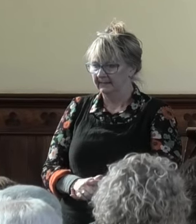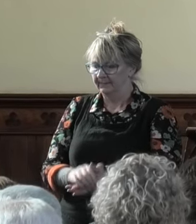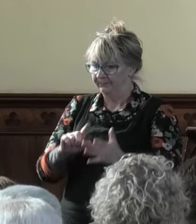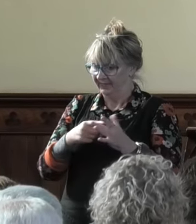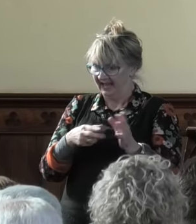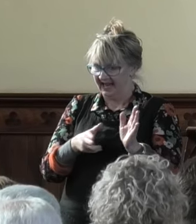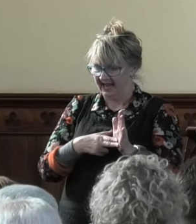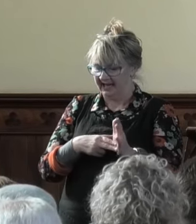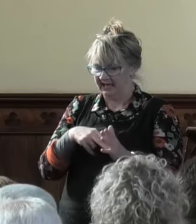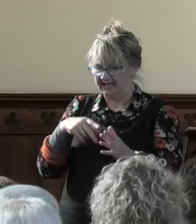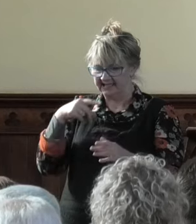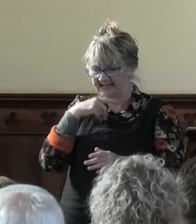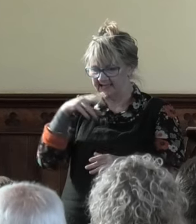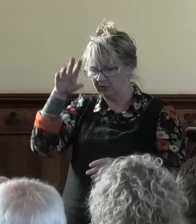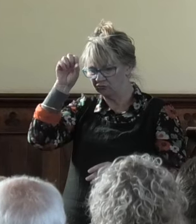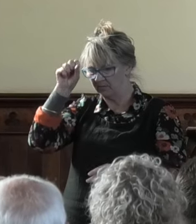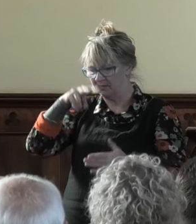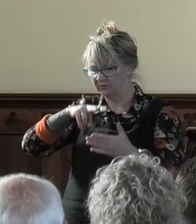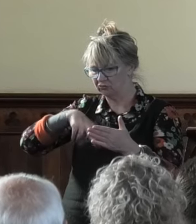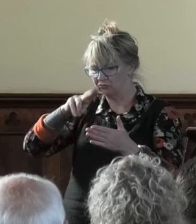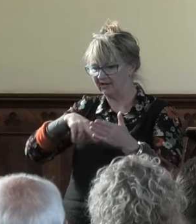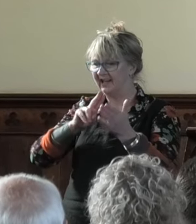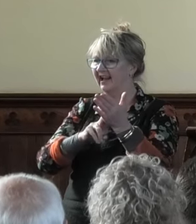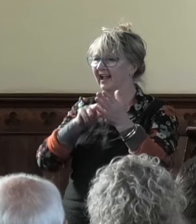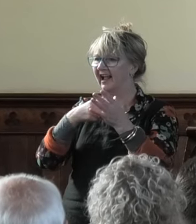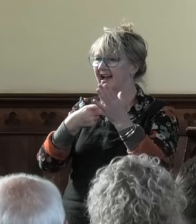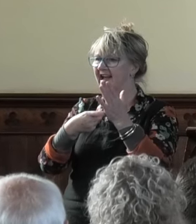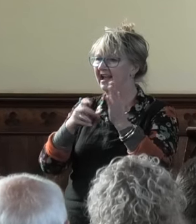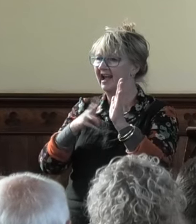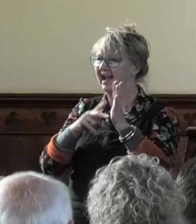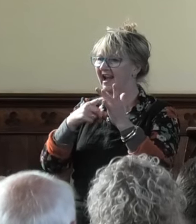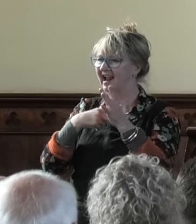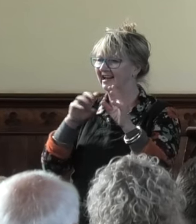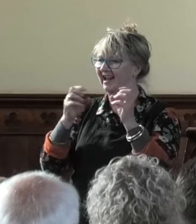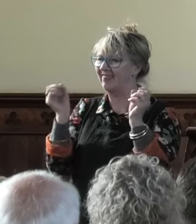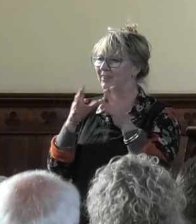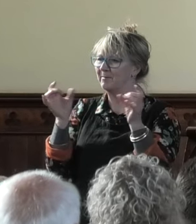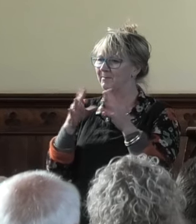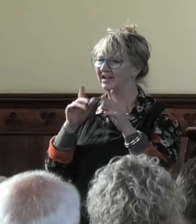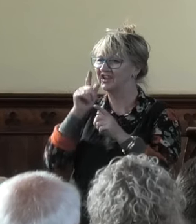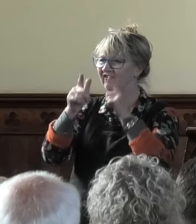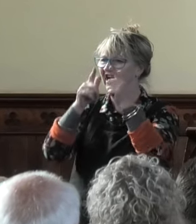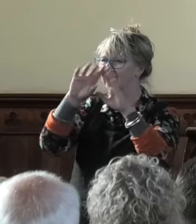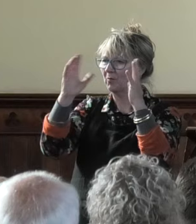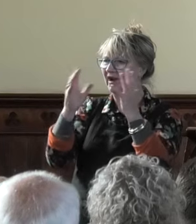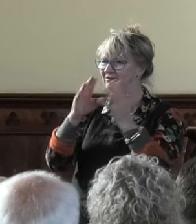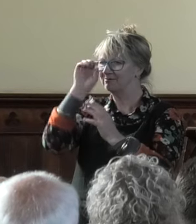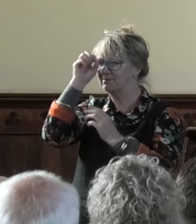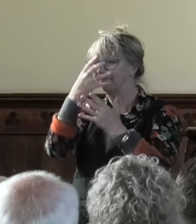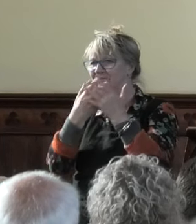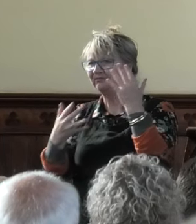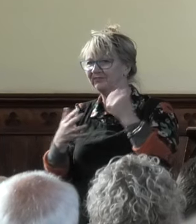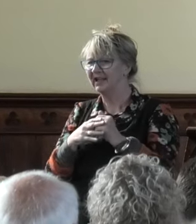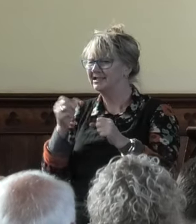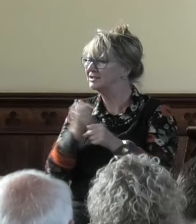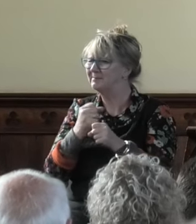Ian, Rin's son, remembers Rin reading Narnia stories and the magic faraway tree to him and Stephen. Ian said she made